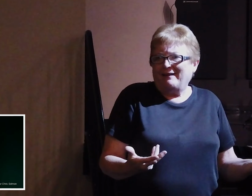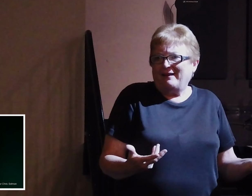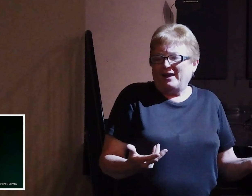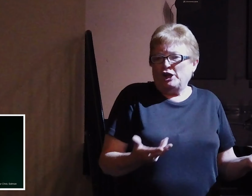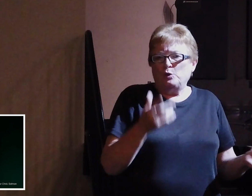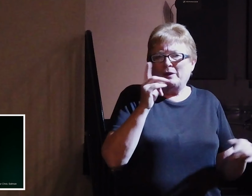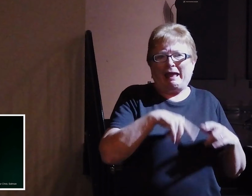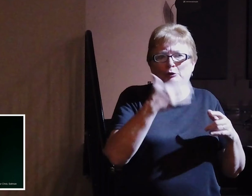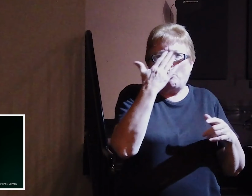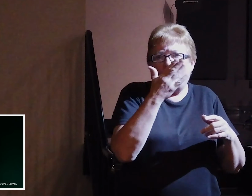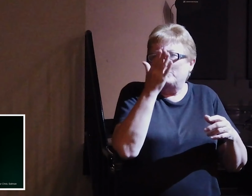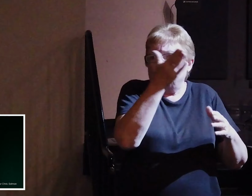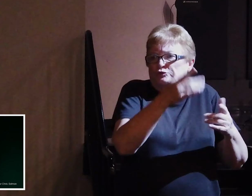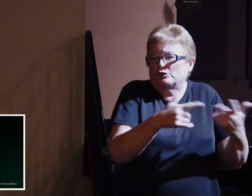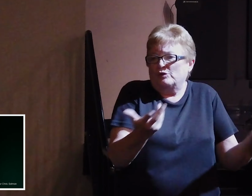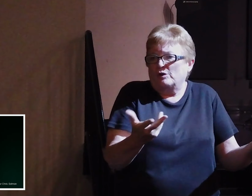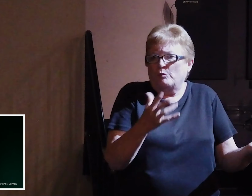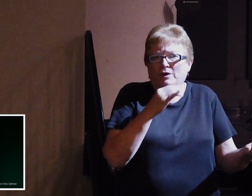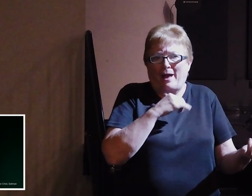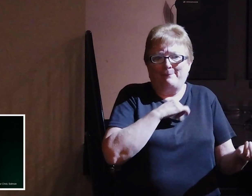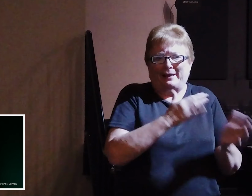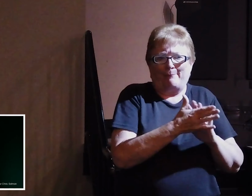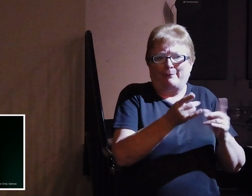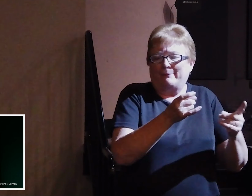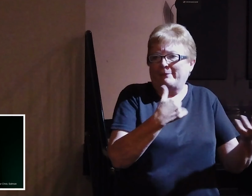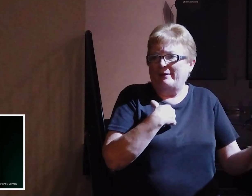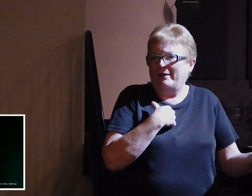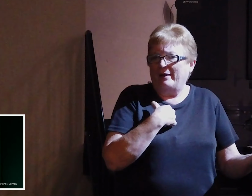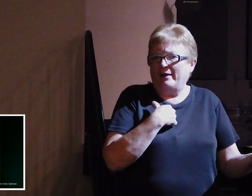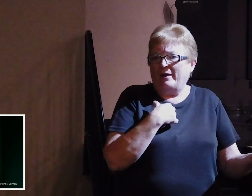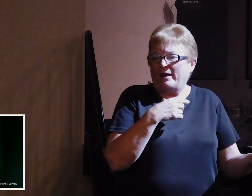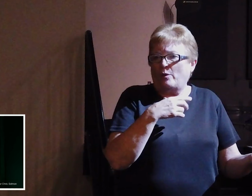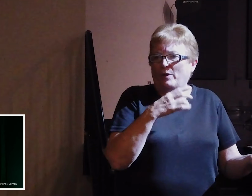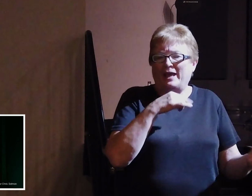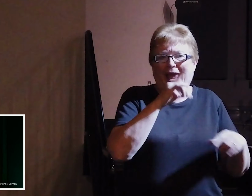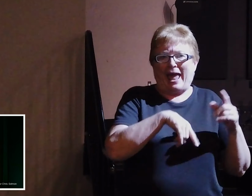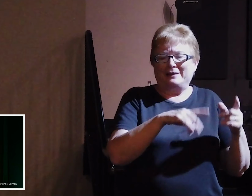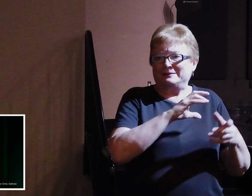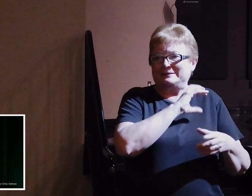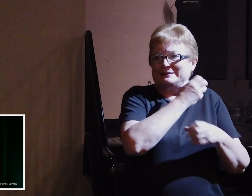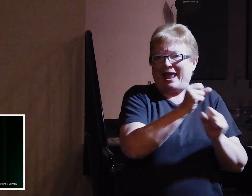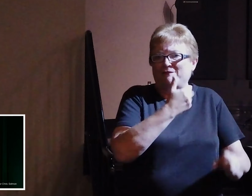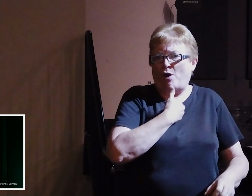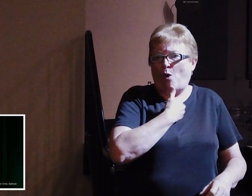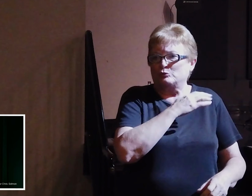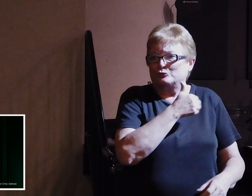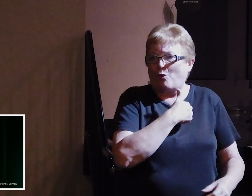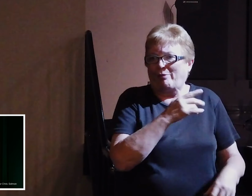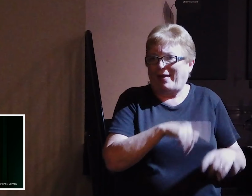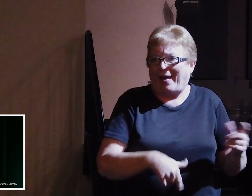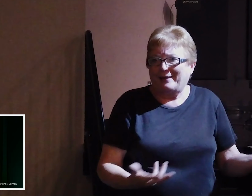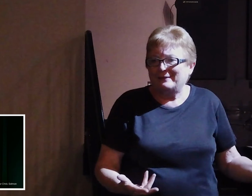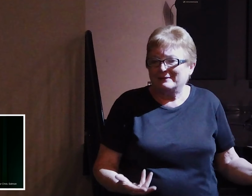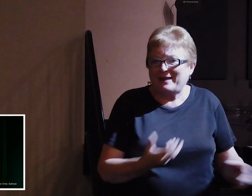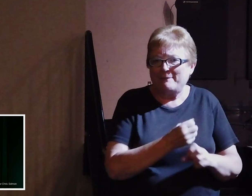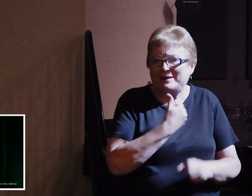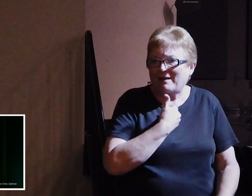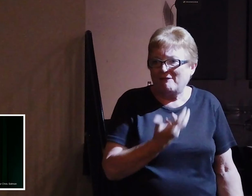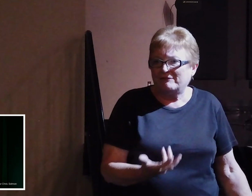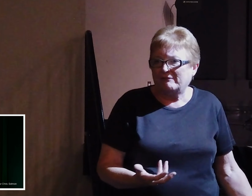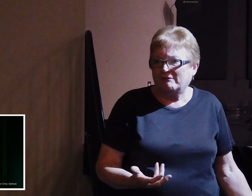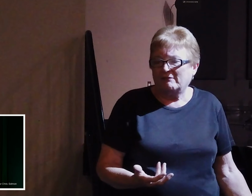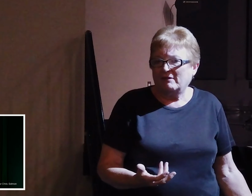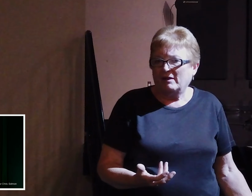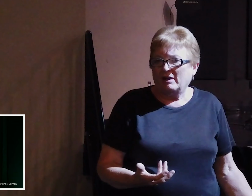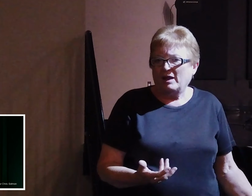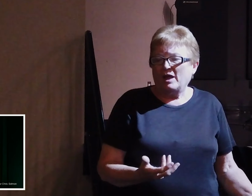the details. We're not called to save our own soul or even to bring ultimate justice. We do want to